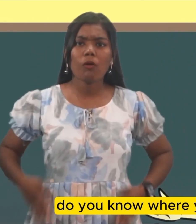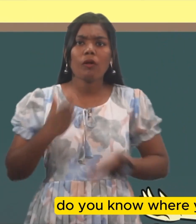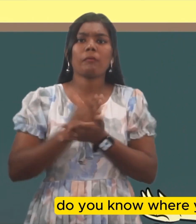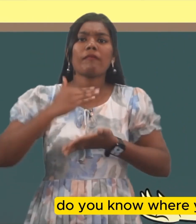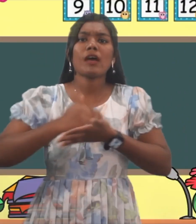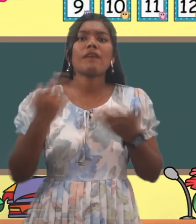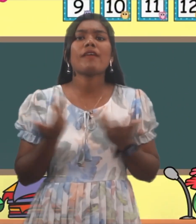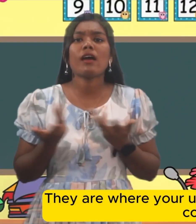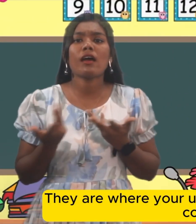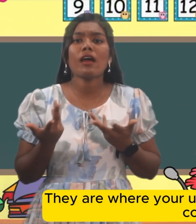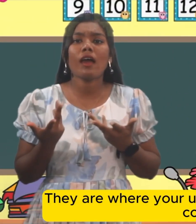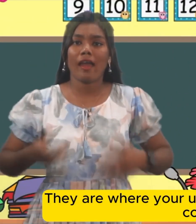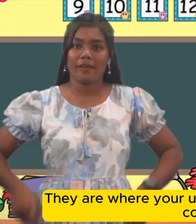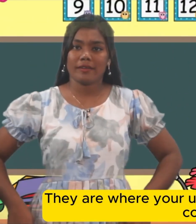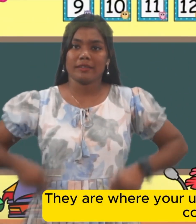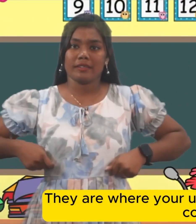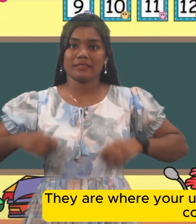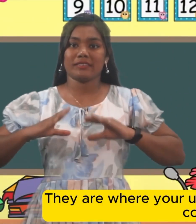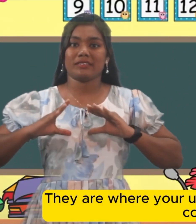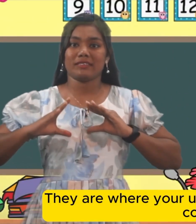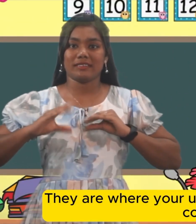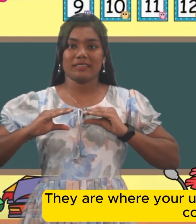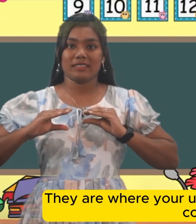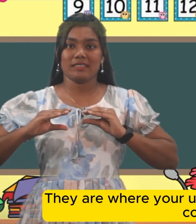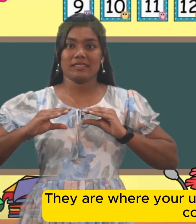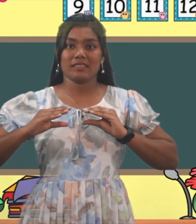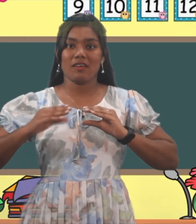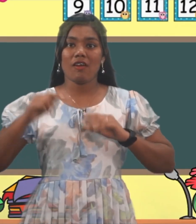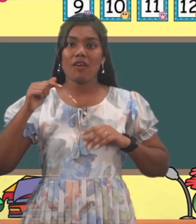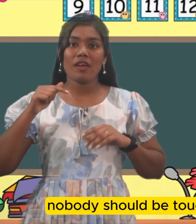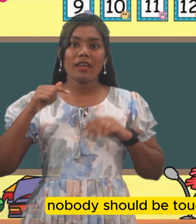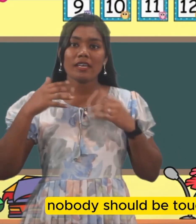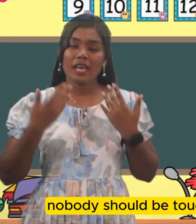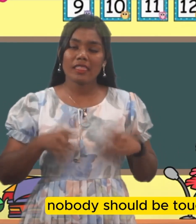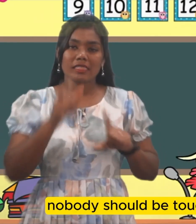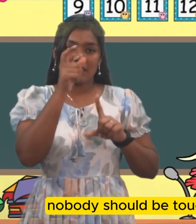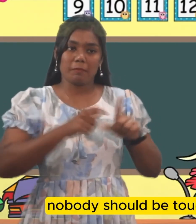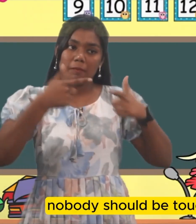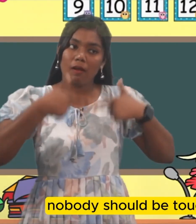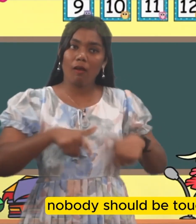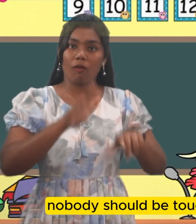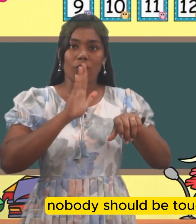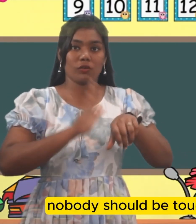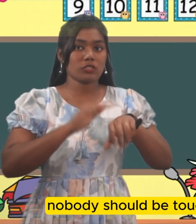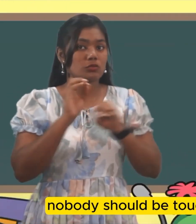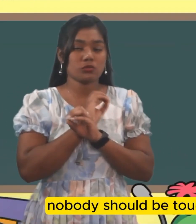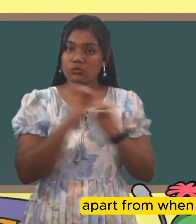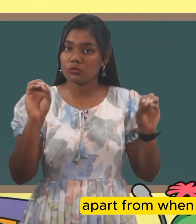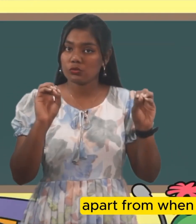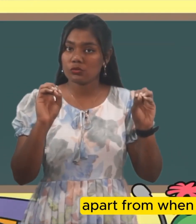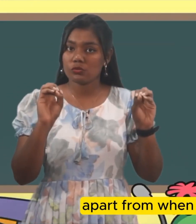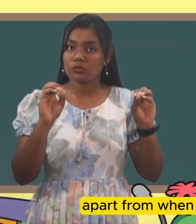parts are? They're going your underwear or your pants cover. Nobody should be touching your private parts